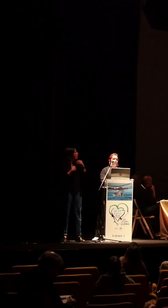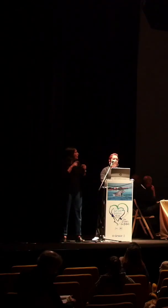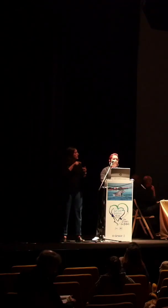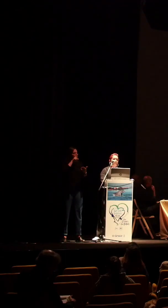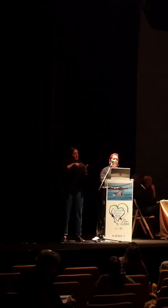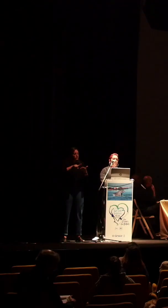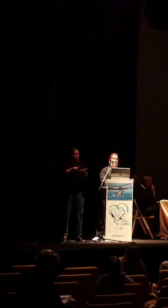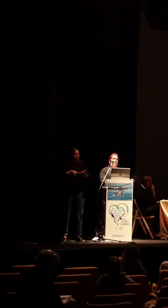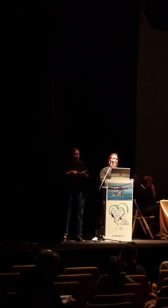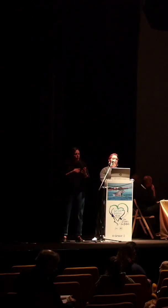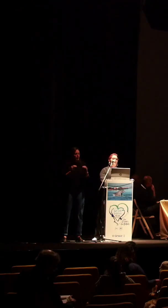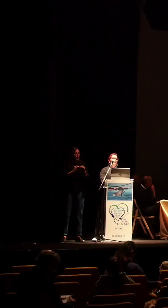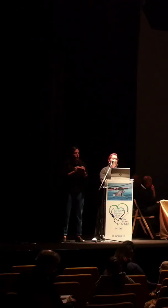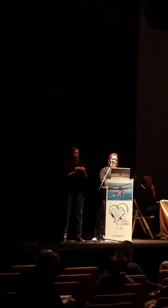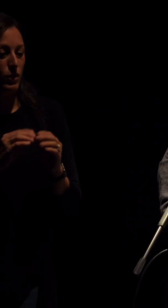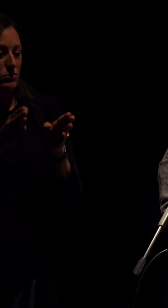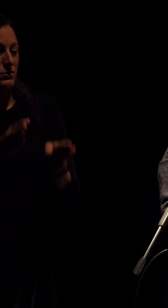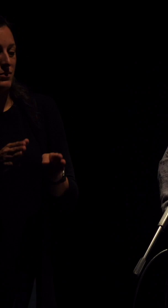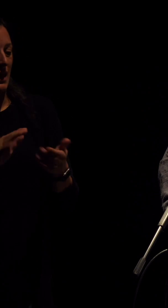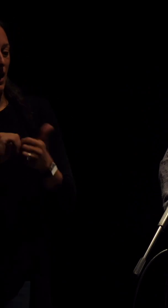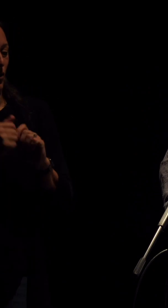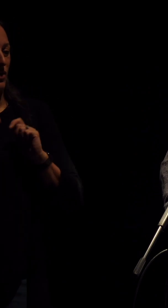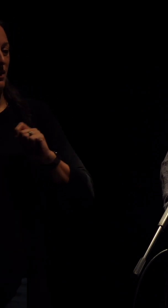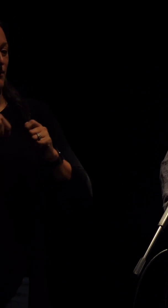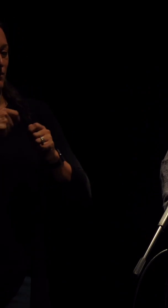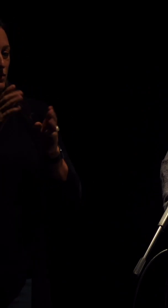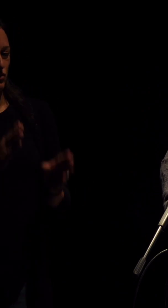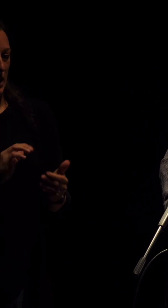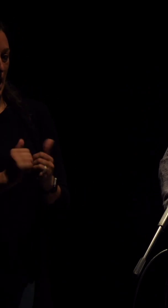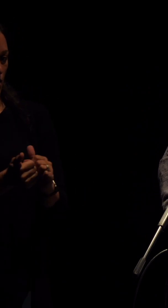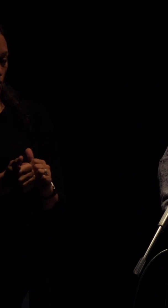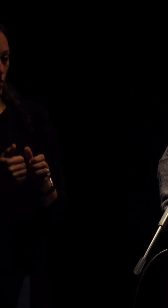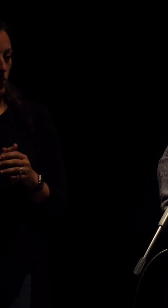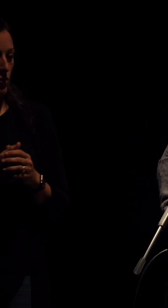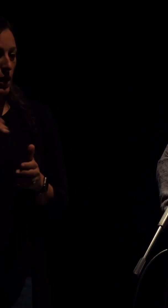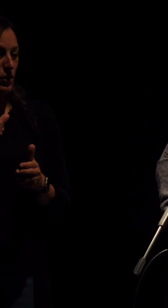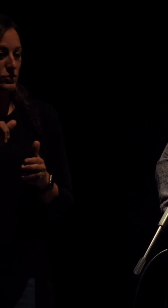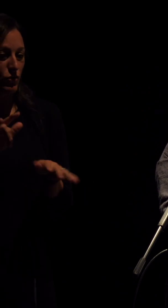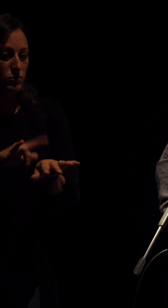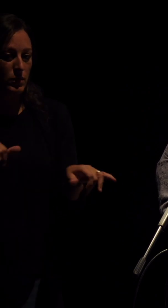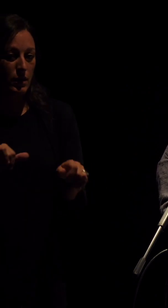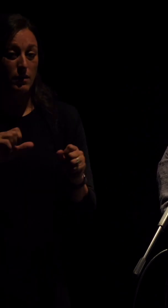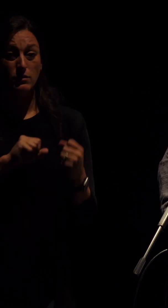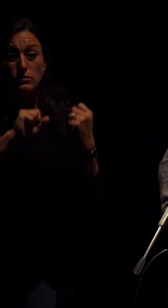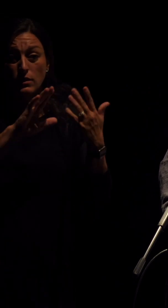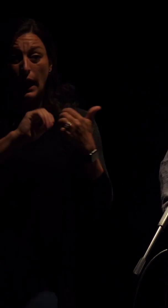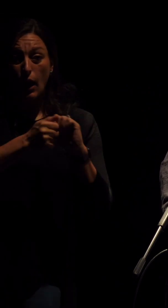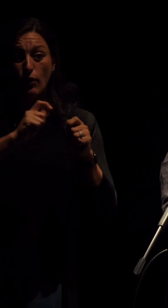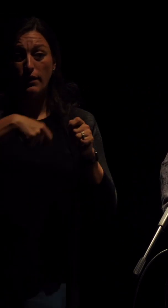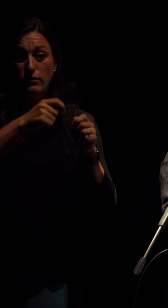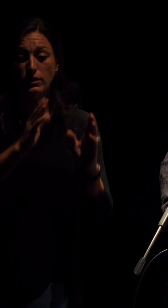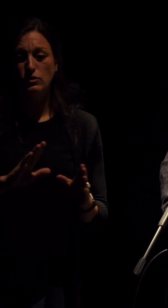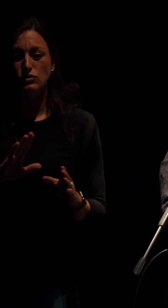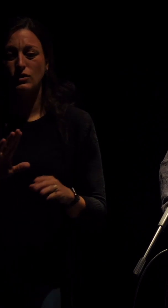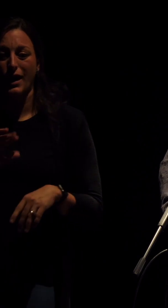further the individual fishing strategy and mostly the co-occurrence between strategies and dolphin bycatch